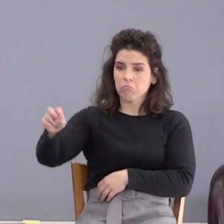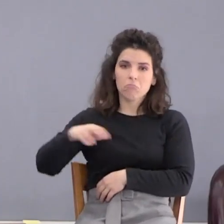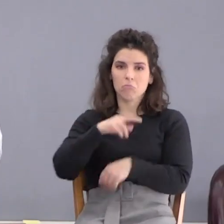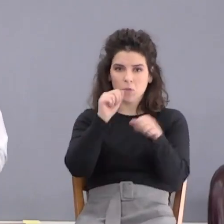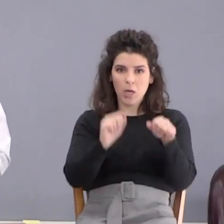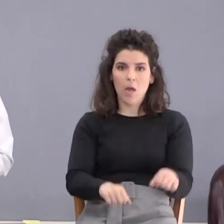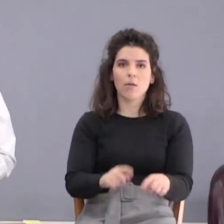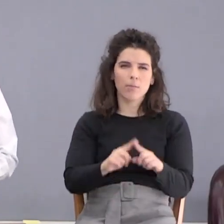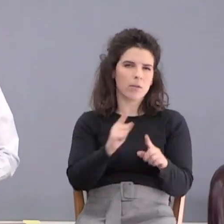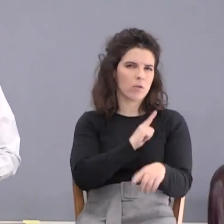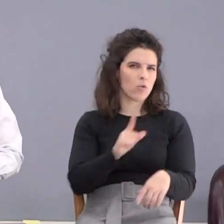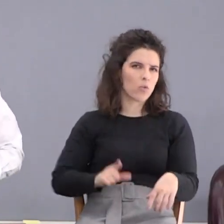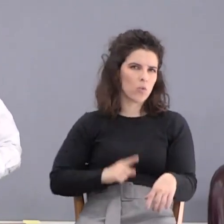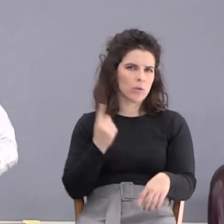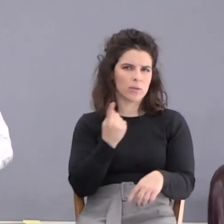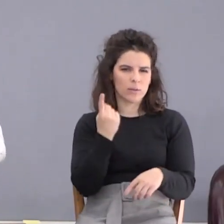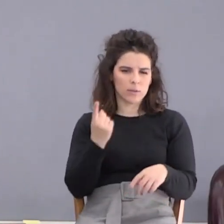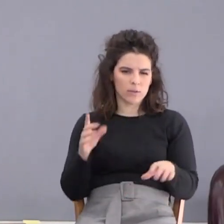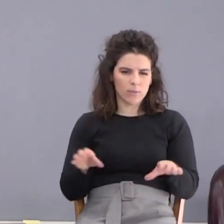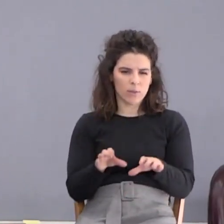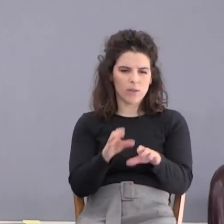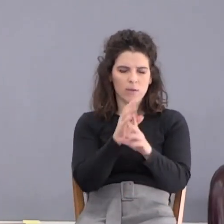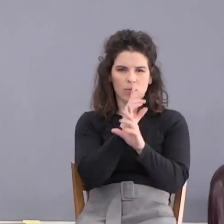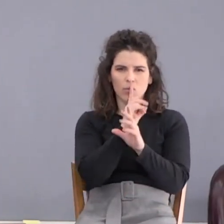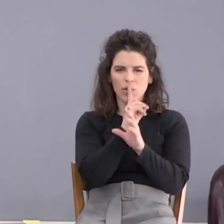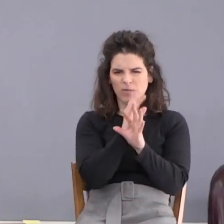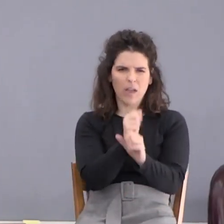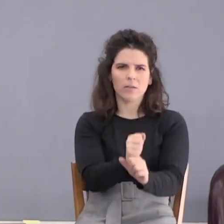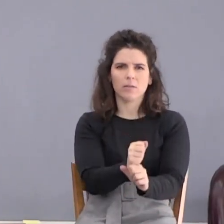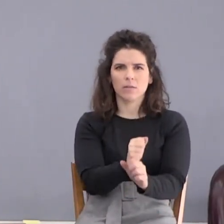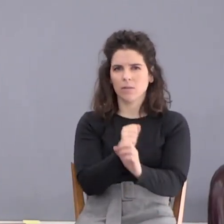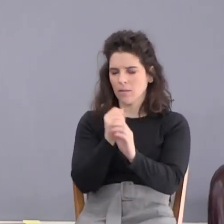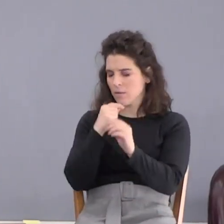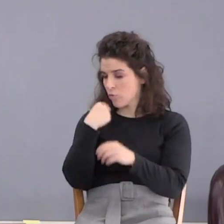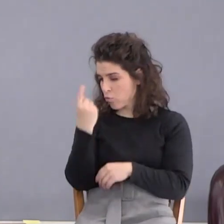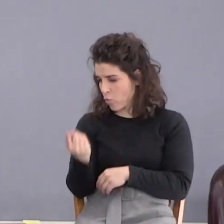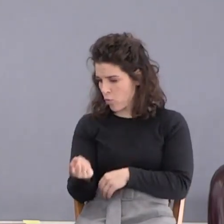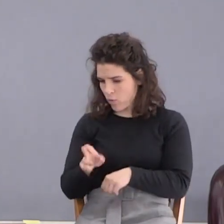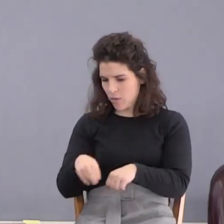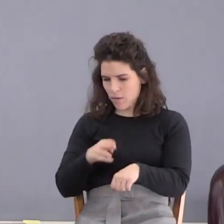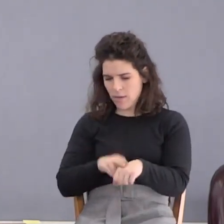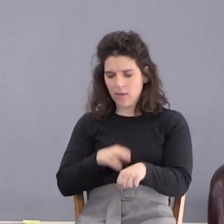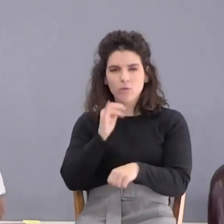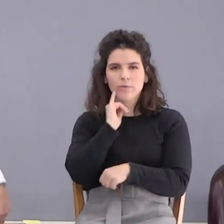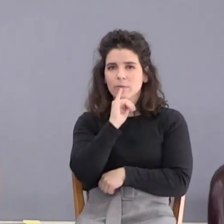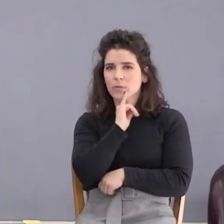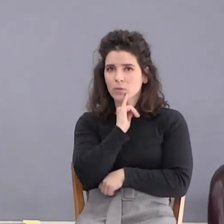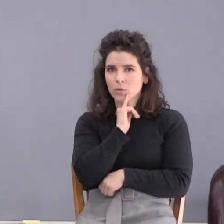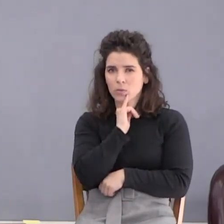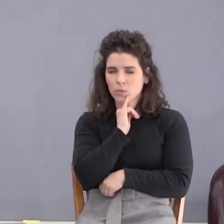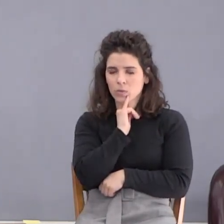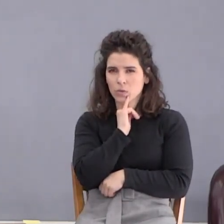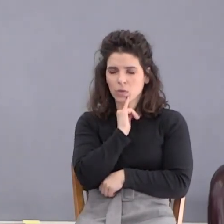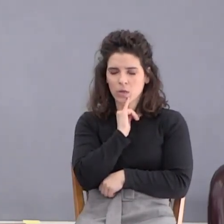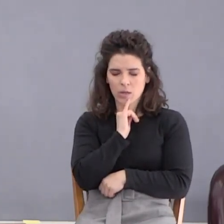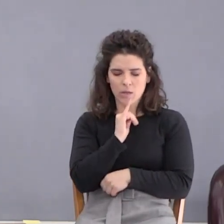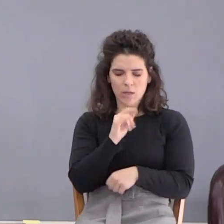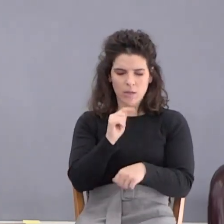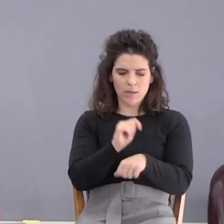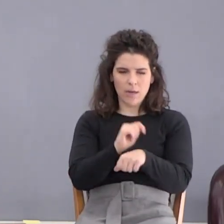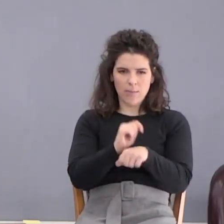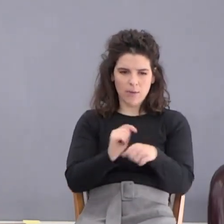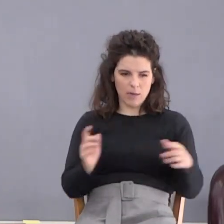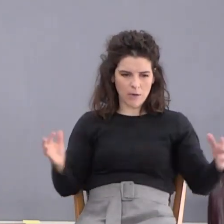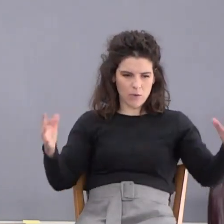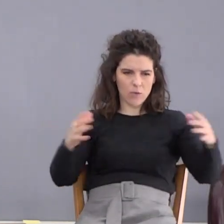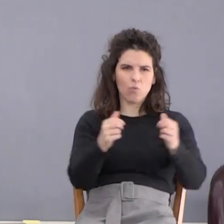Lord did something fascinating. He instructed the nation of Israel to... wrap the tabernacle